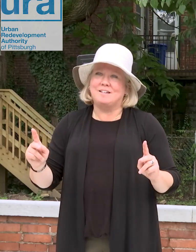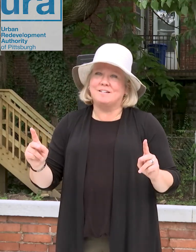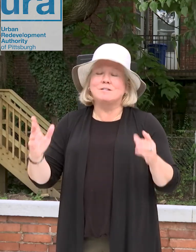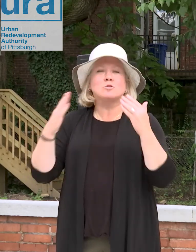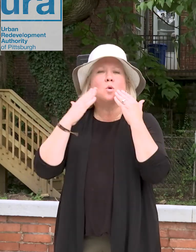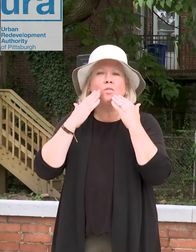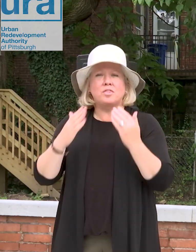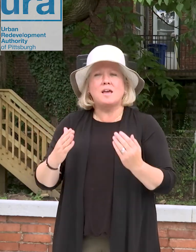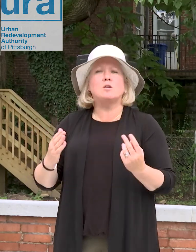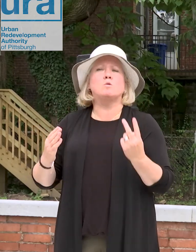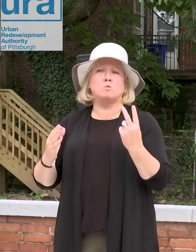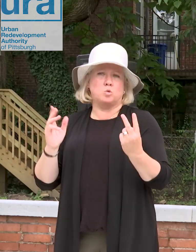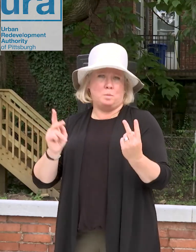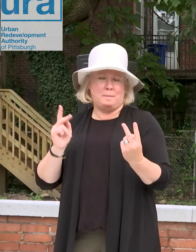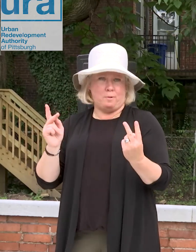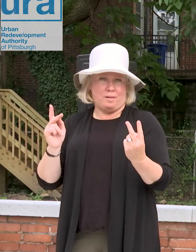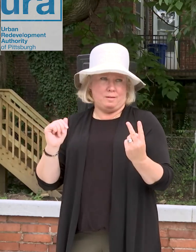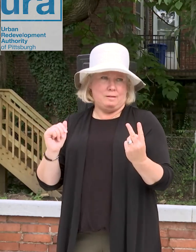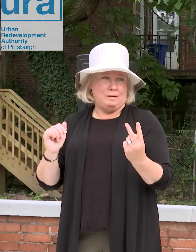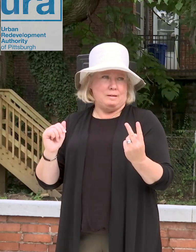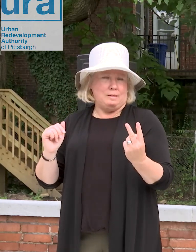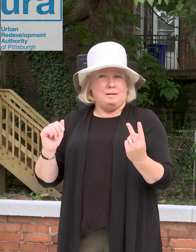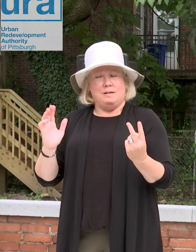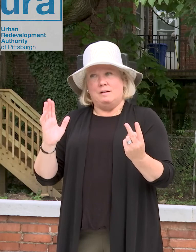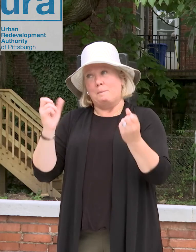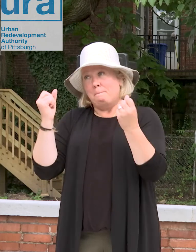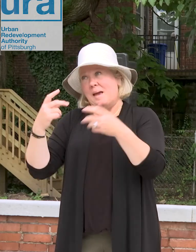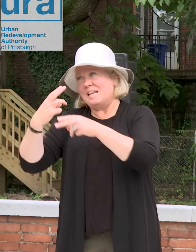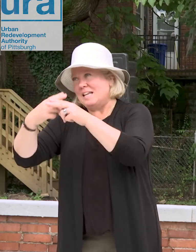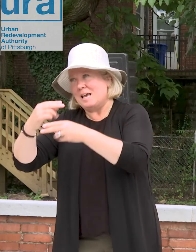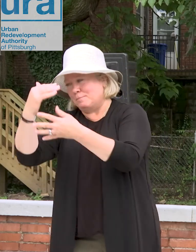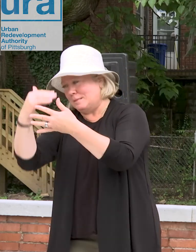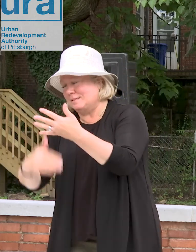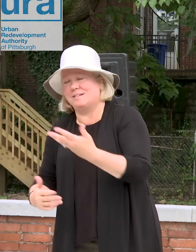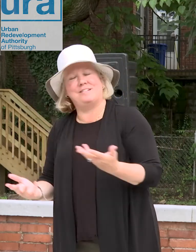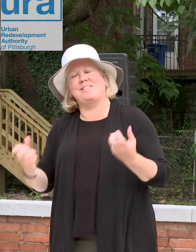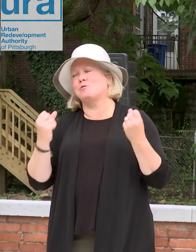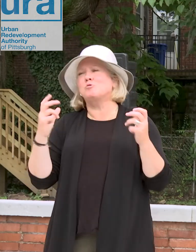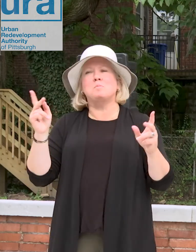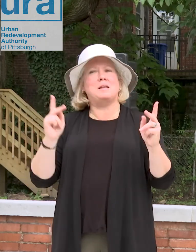two people in particular. I'm not going to say a lot of names because there's too many people